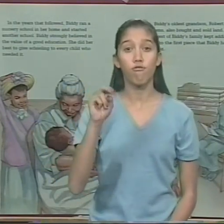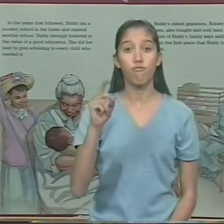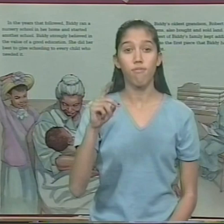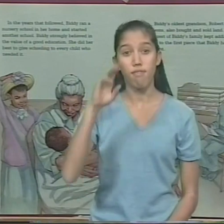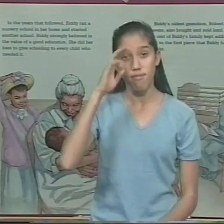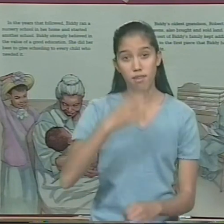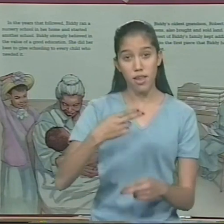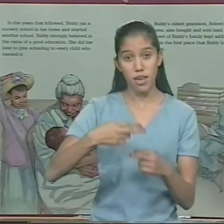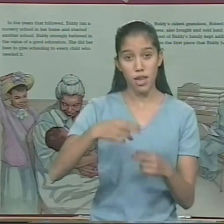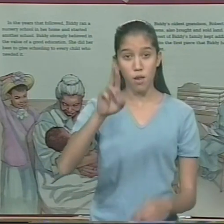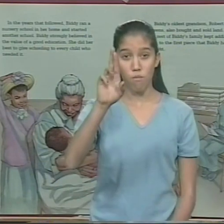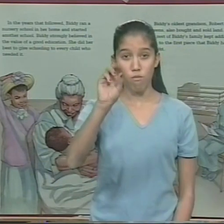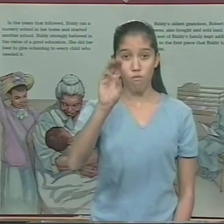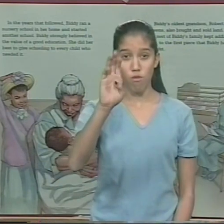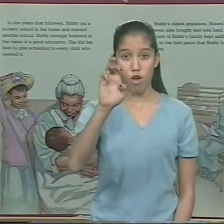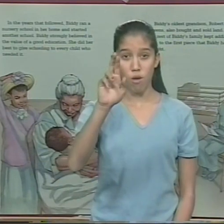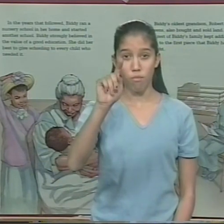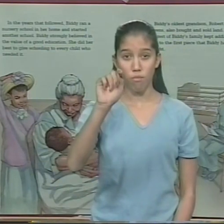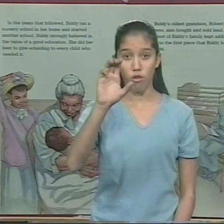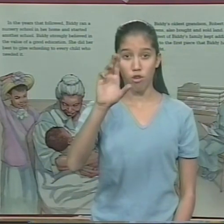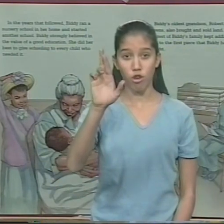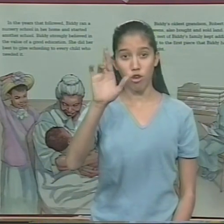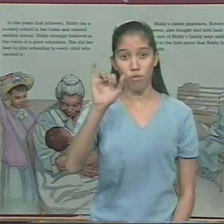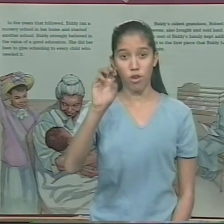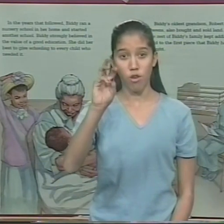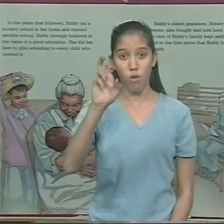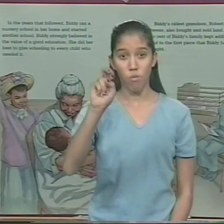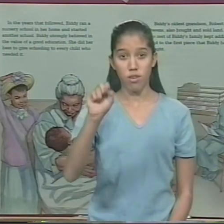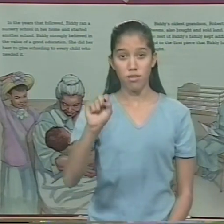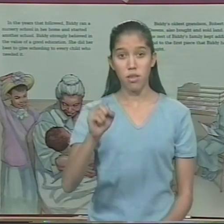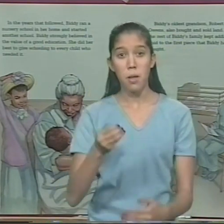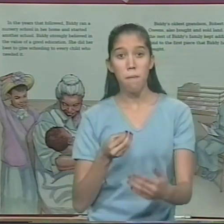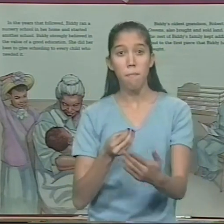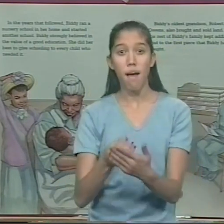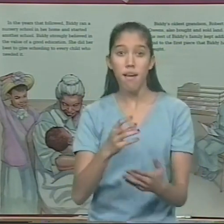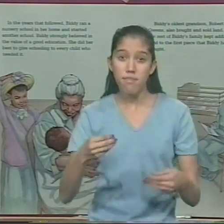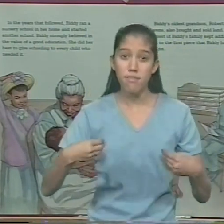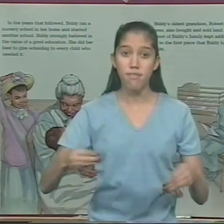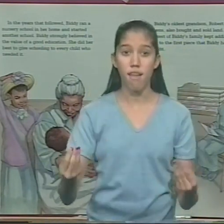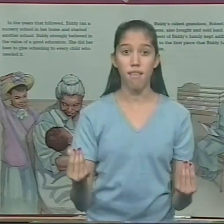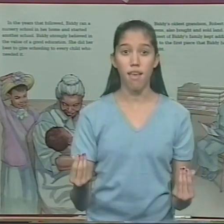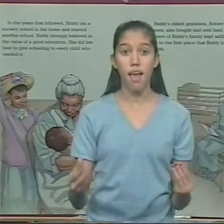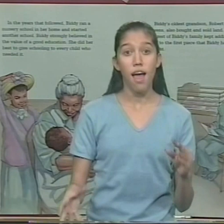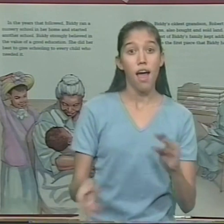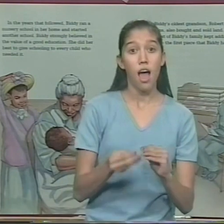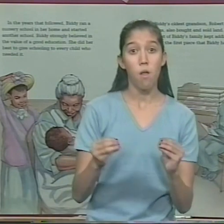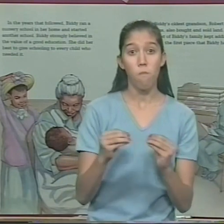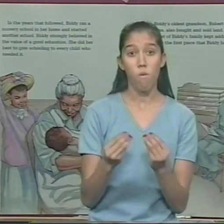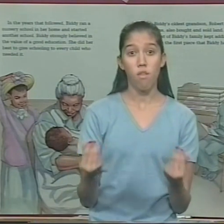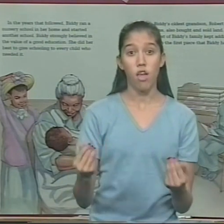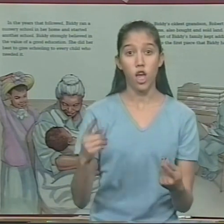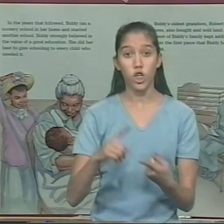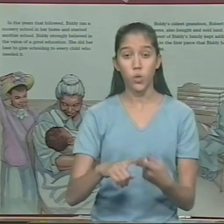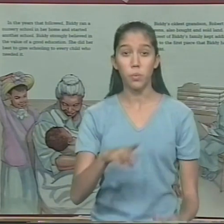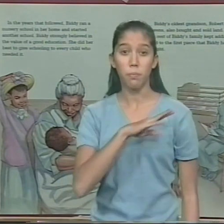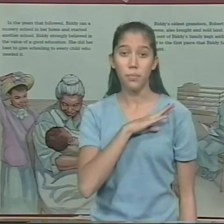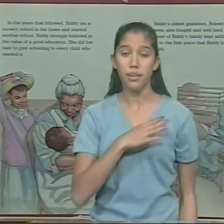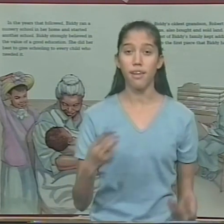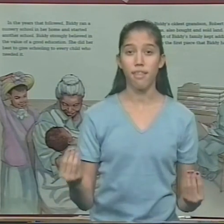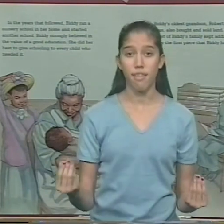Biddy's oldest grandson, Robert Curry Owens, also bought and sold land. He and the rest of Biddy's family kept adding more land to the first piece